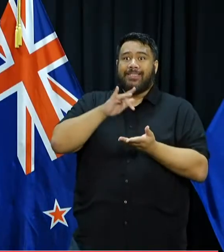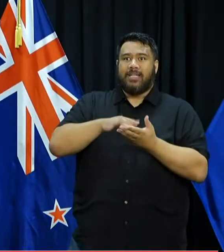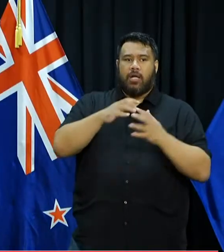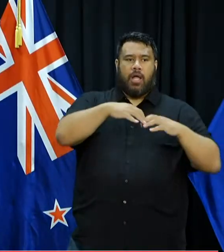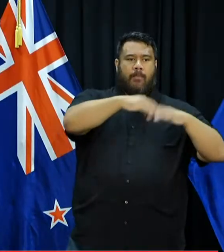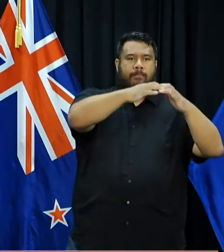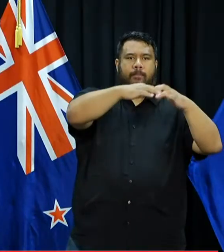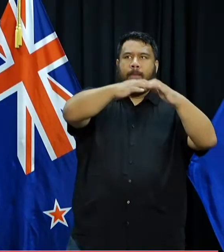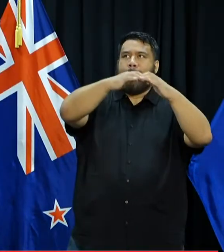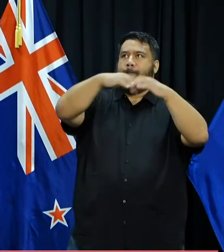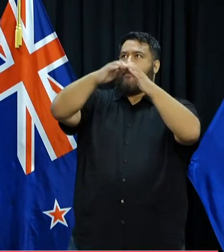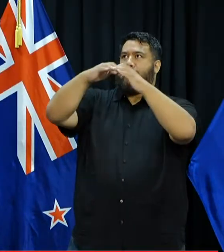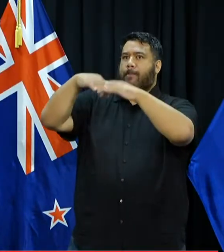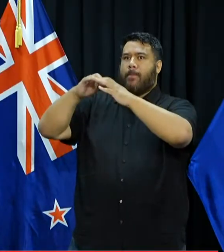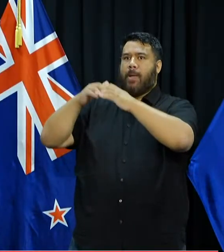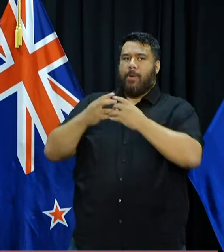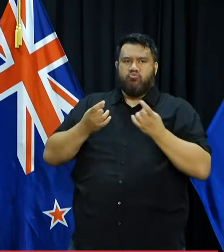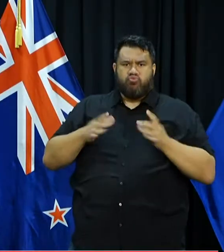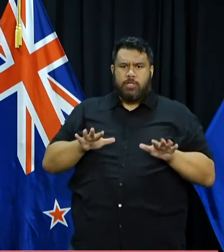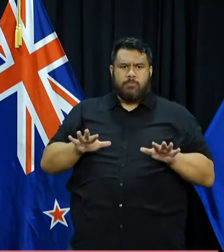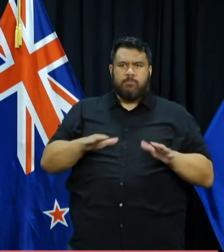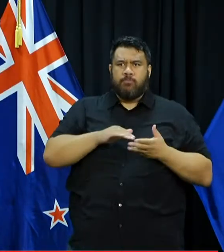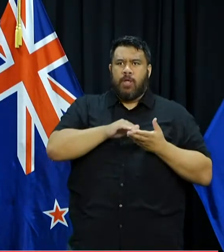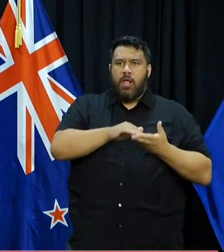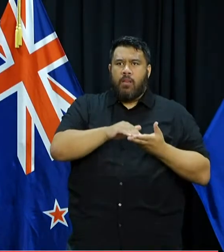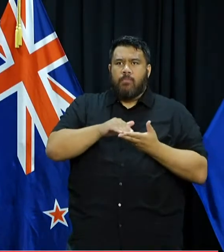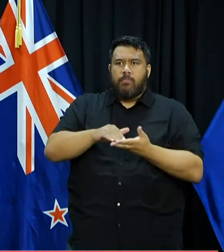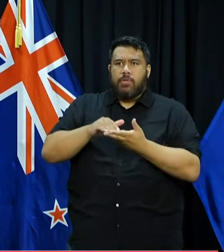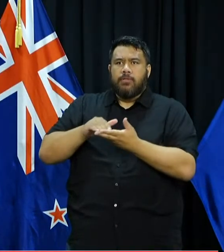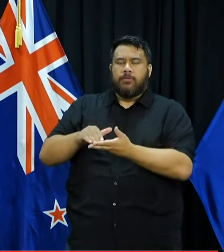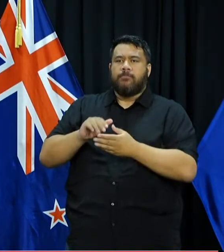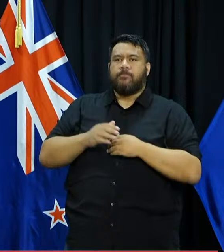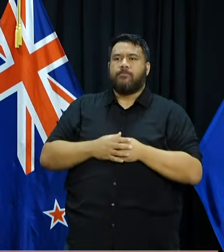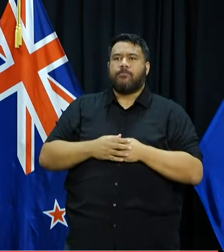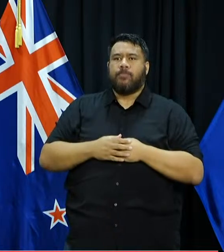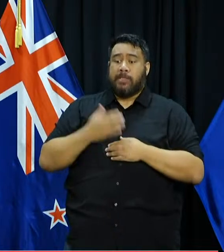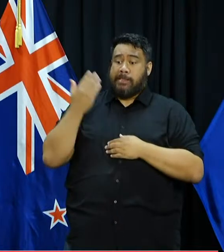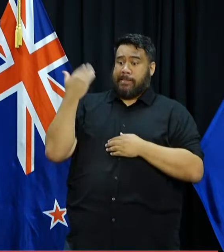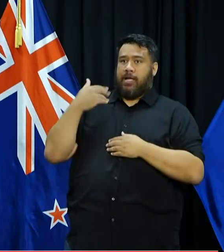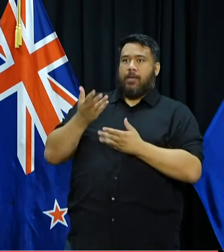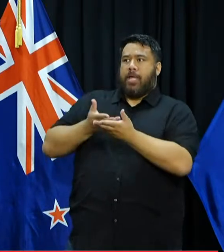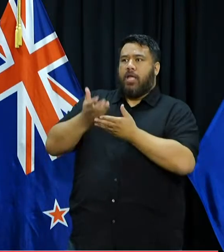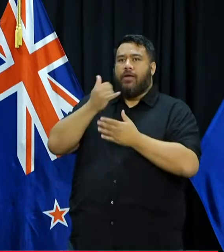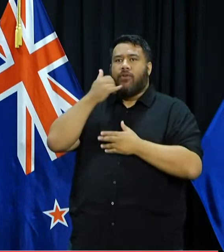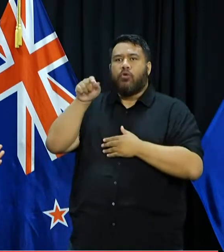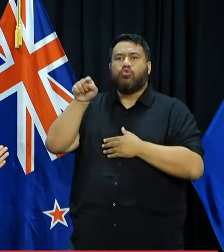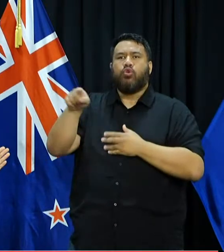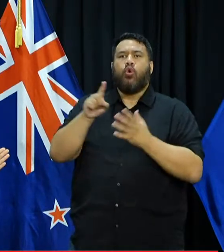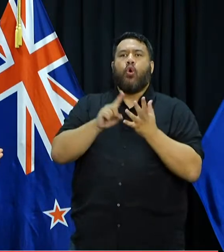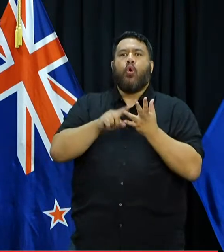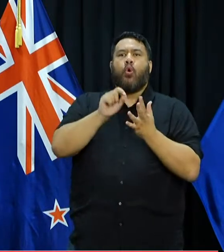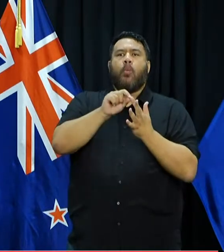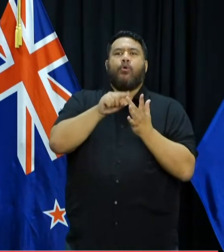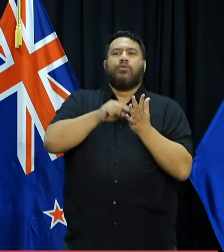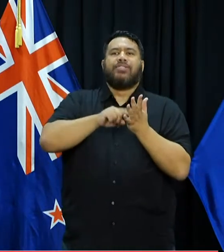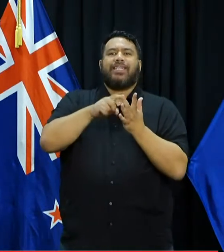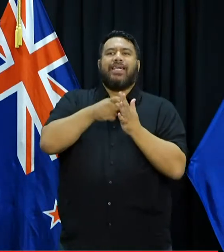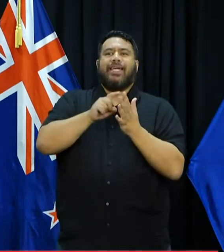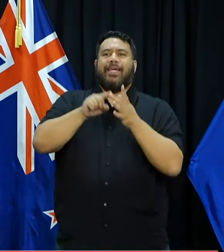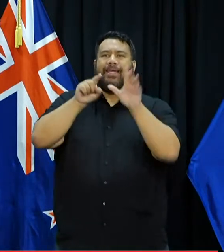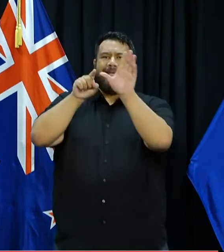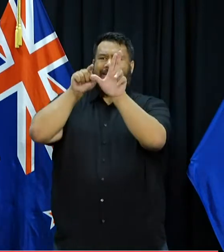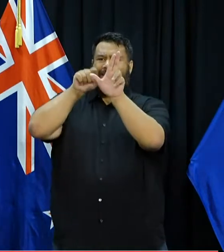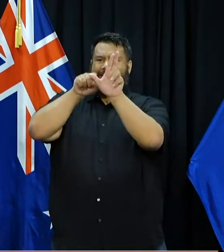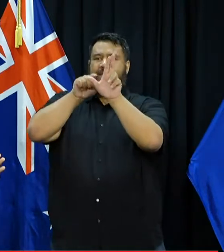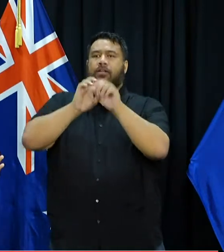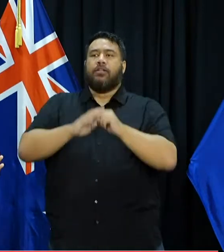on the ground. I've just spoken literally with the team right now from Opotiki, who advised me that essentially all of